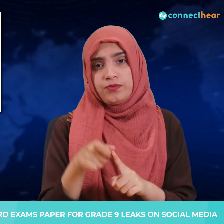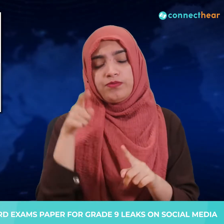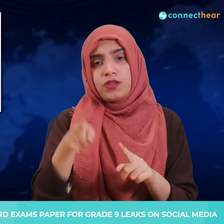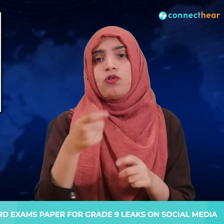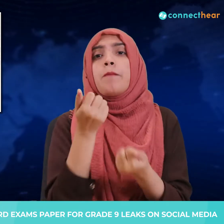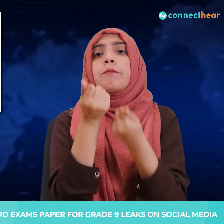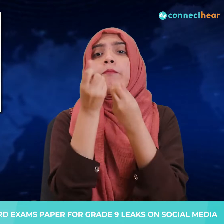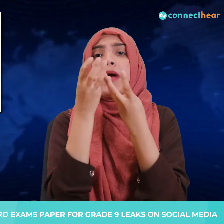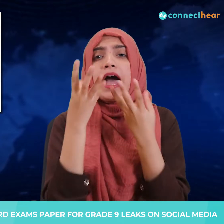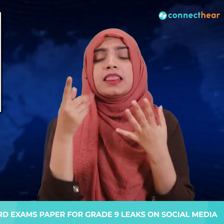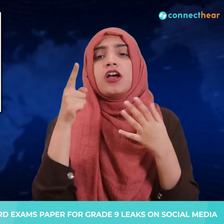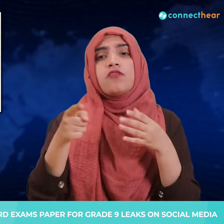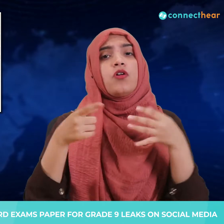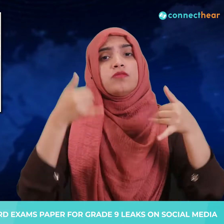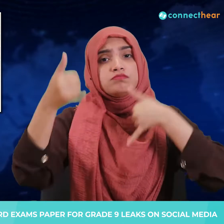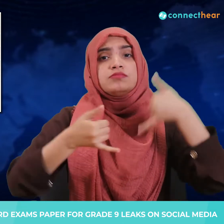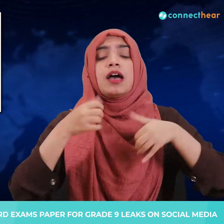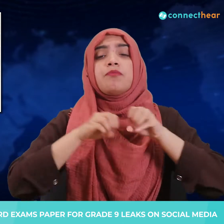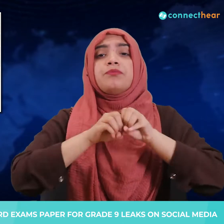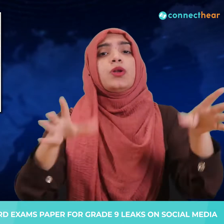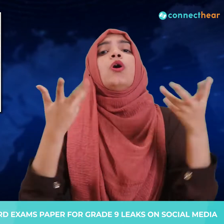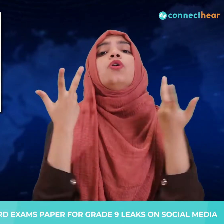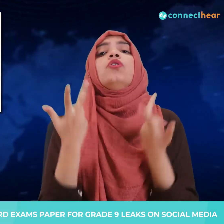papers, the mathematics questionnaire was leaked.